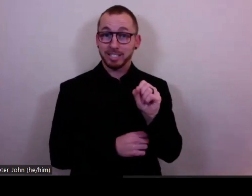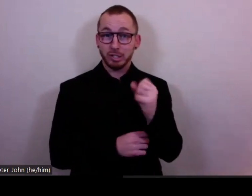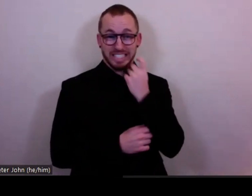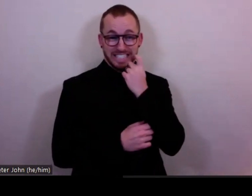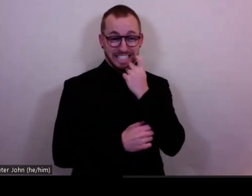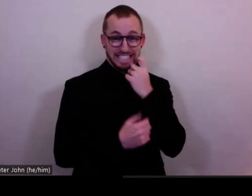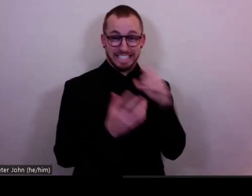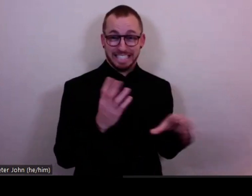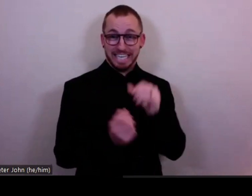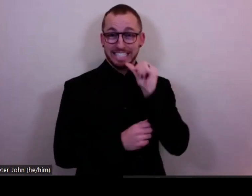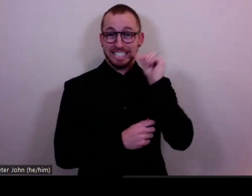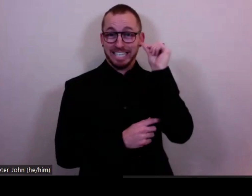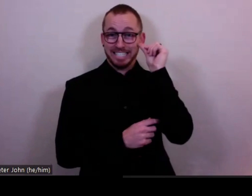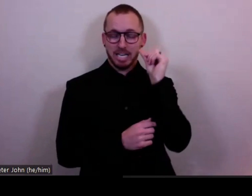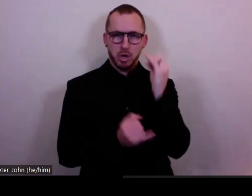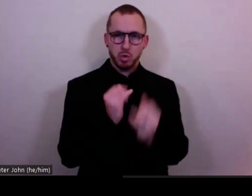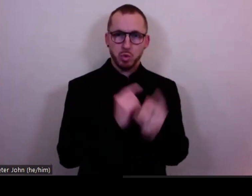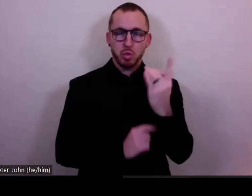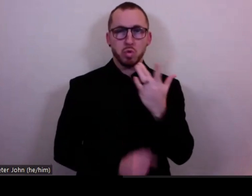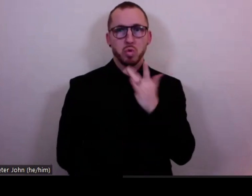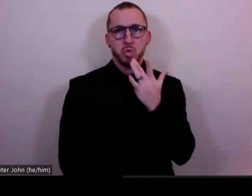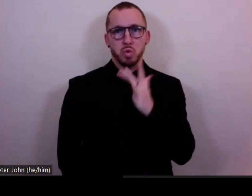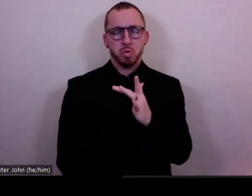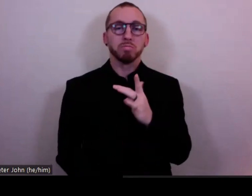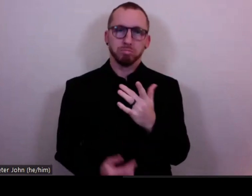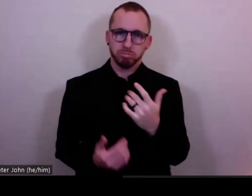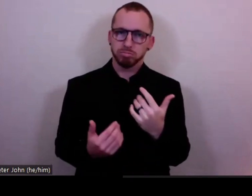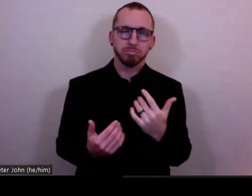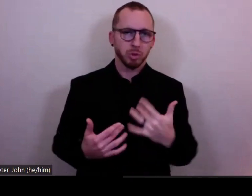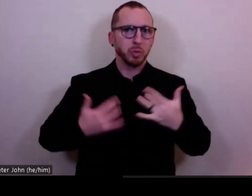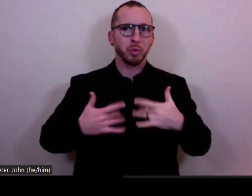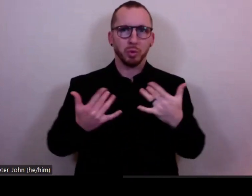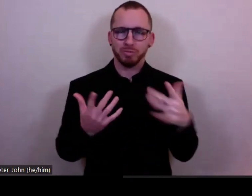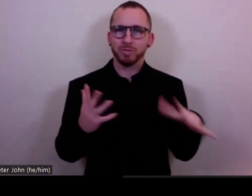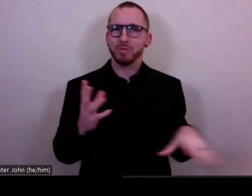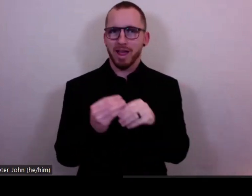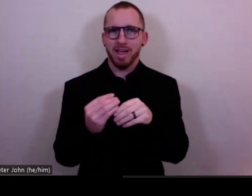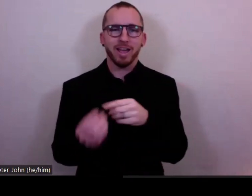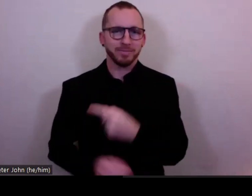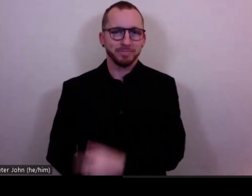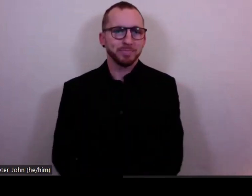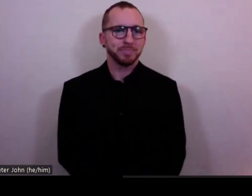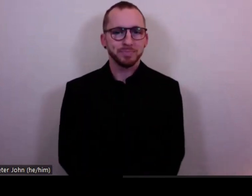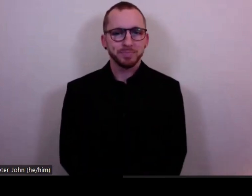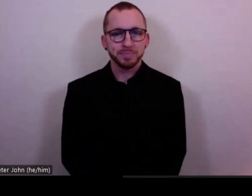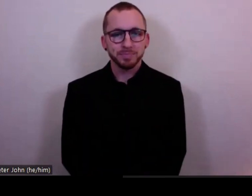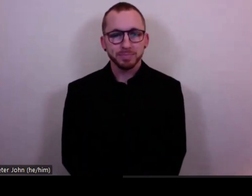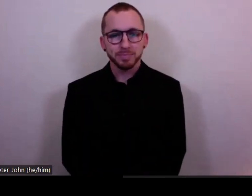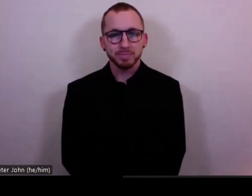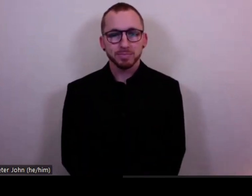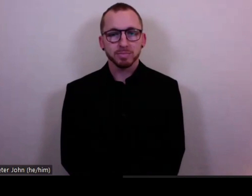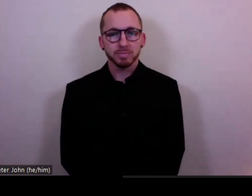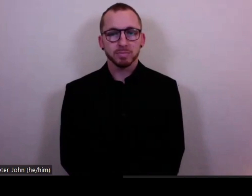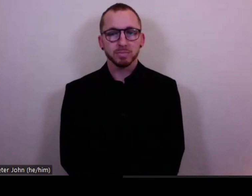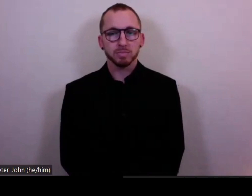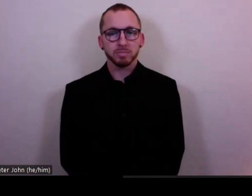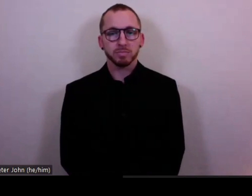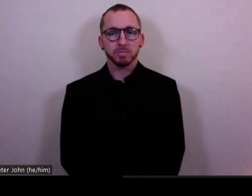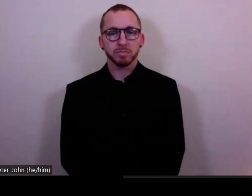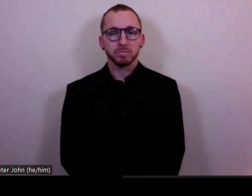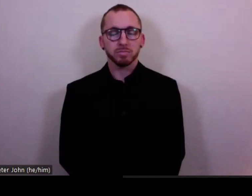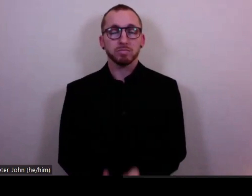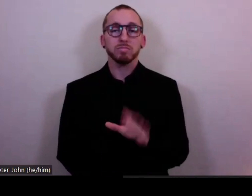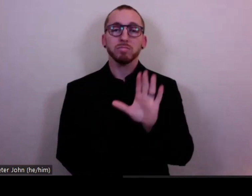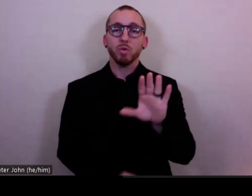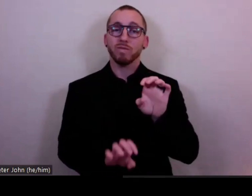but excited to have it for today. We also will have for your evaluation, please use the